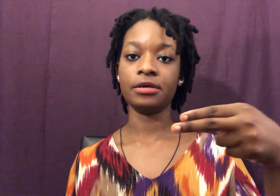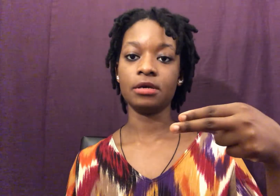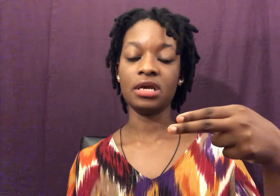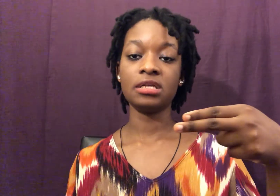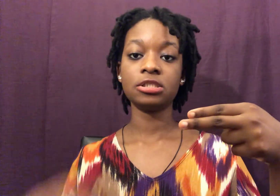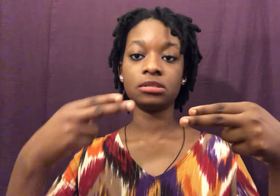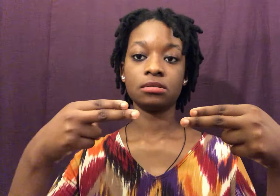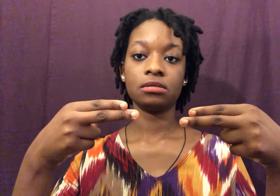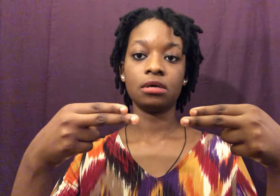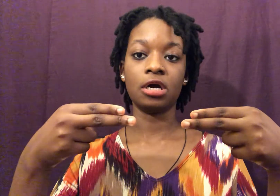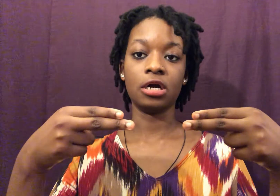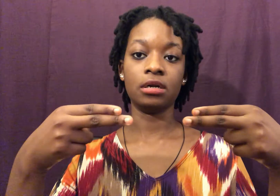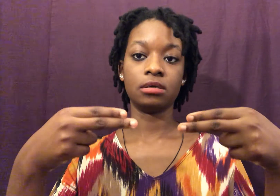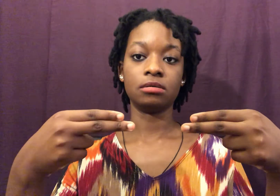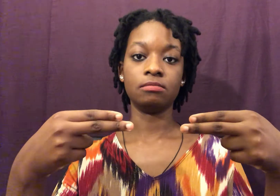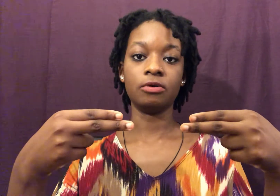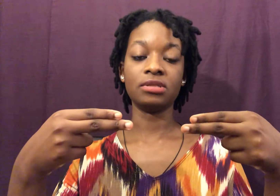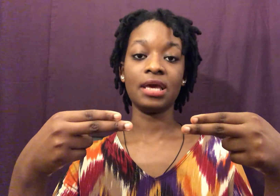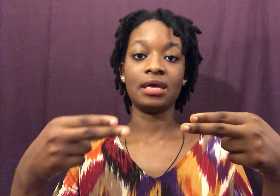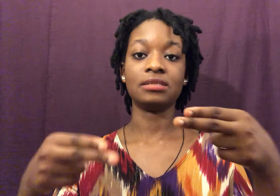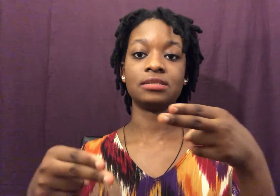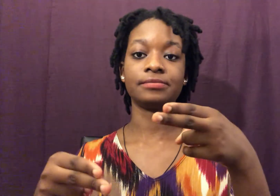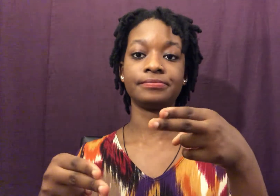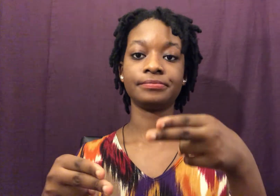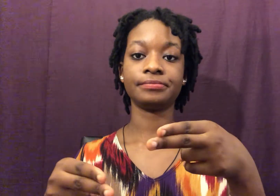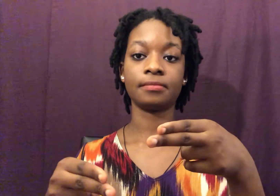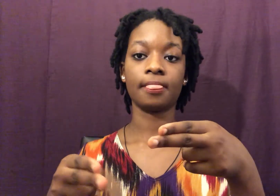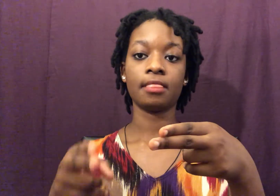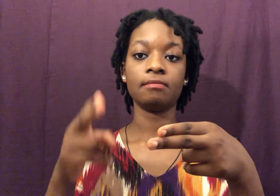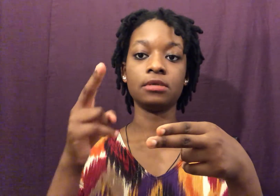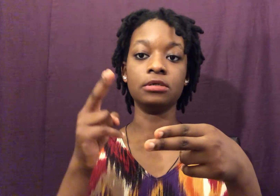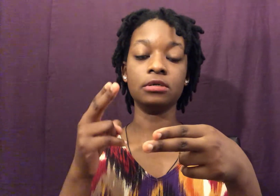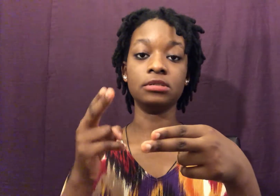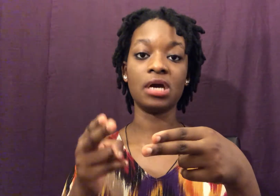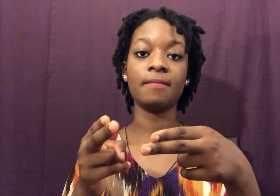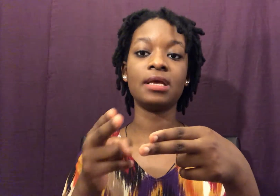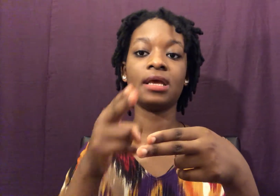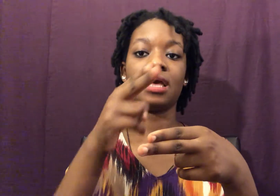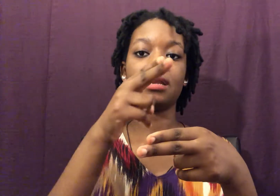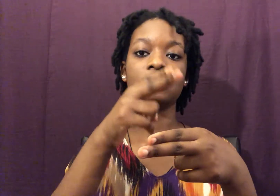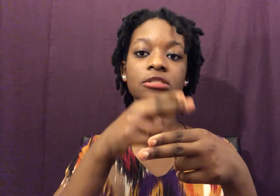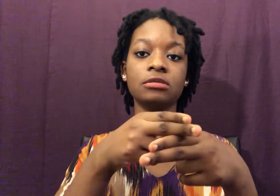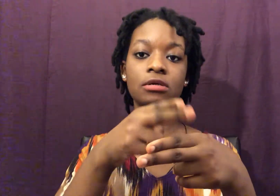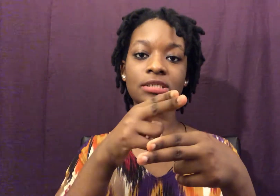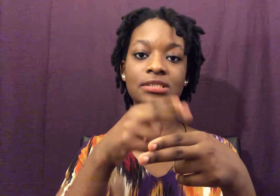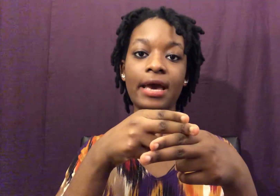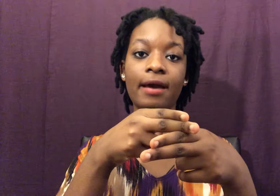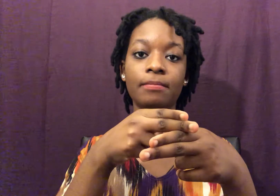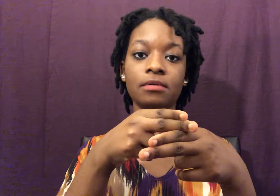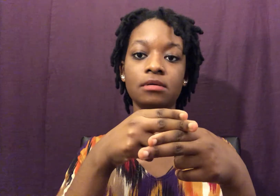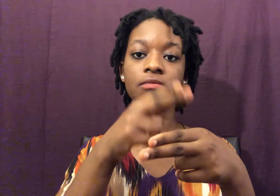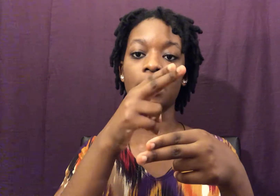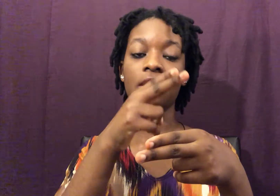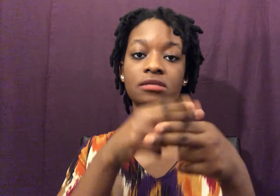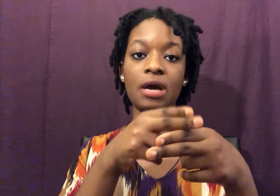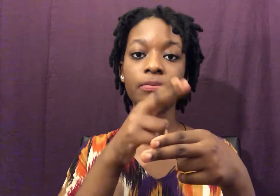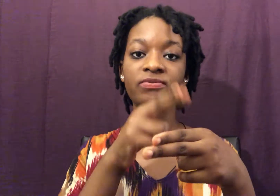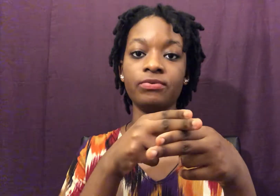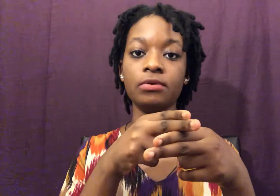your H on both hands. Your dominant hand is just going to tap right on top of your